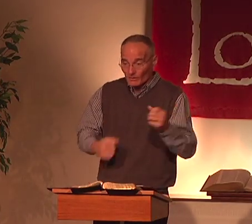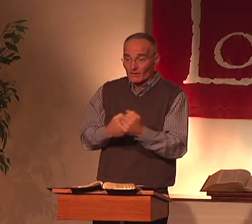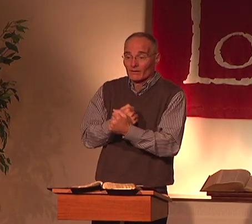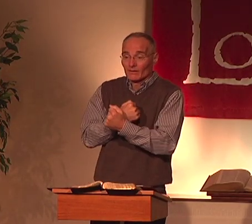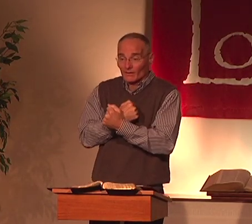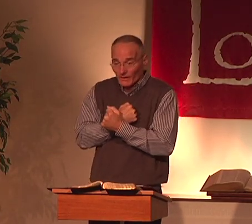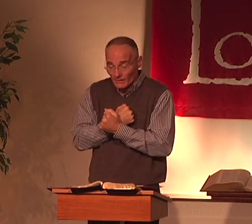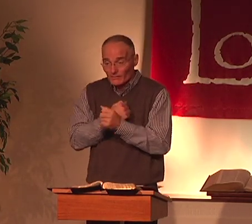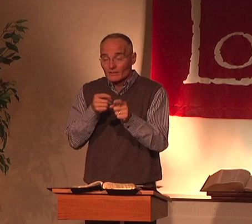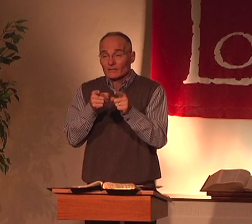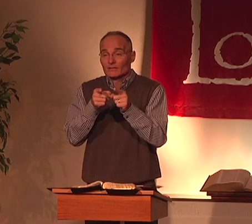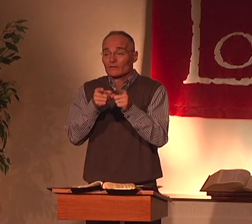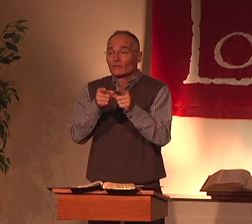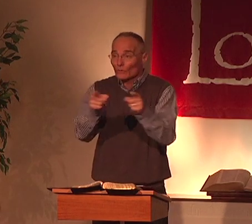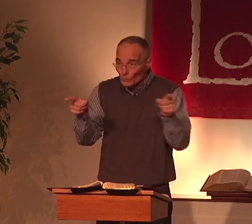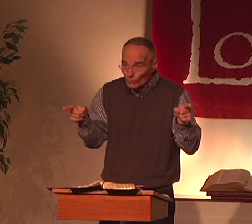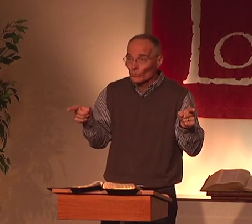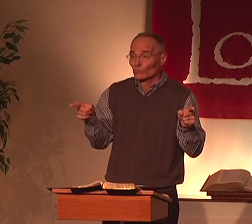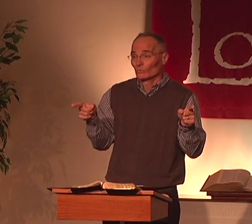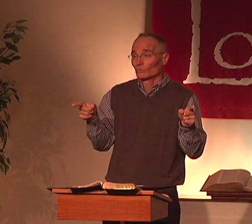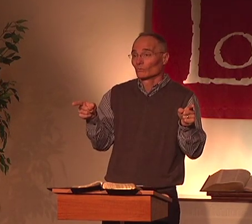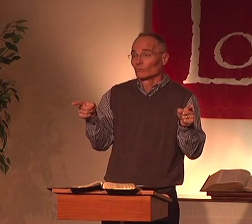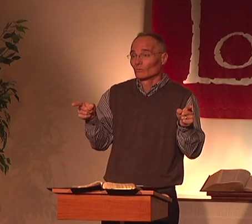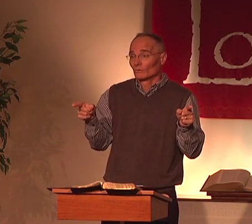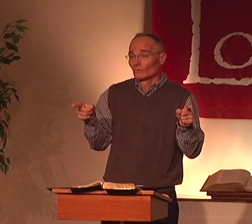Much The Lord Loves Each one Of you